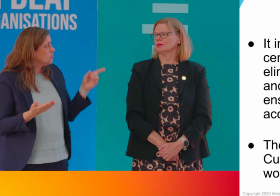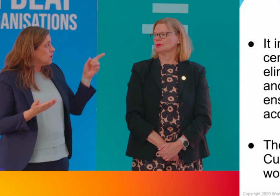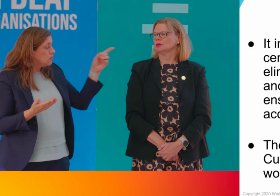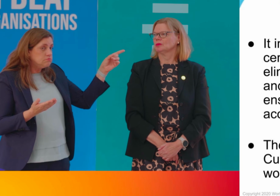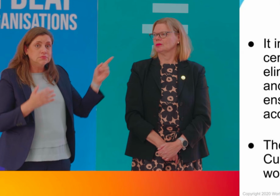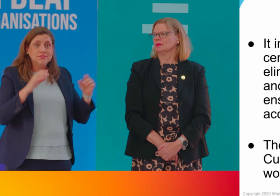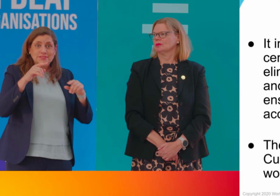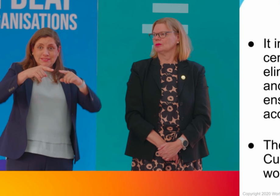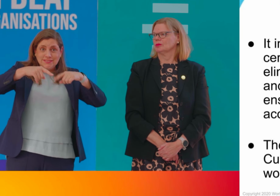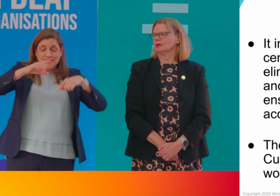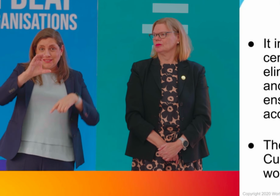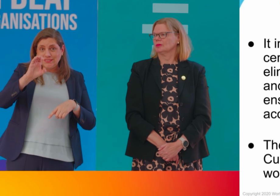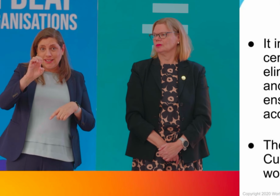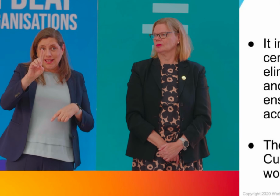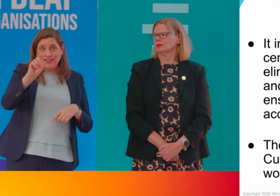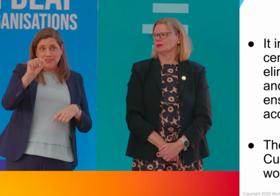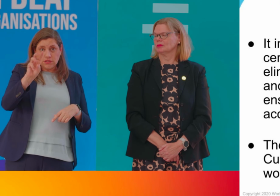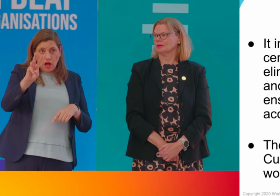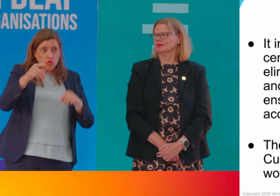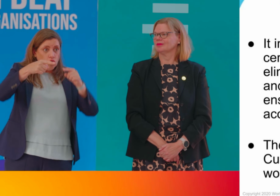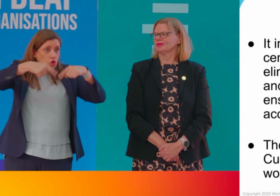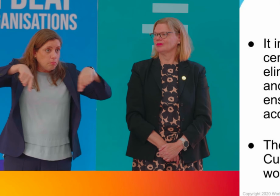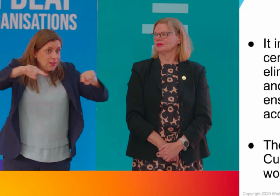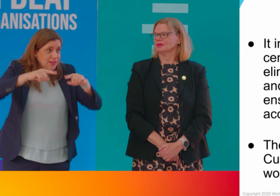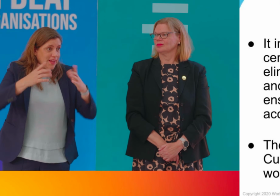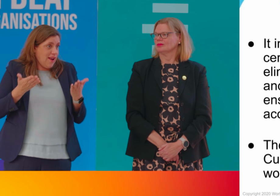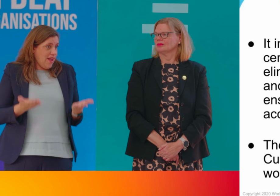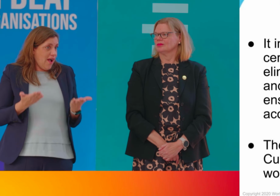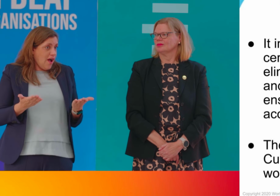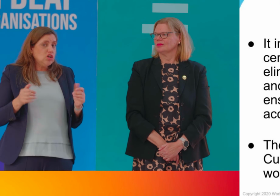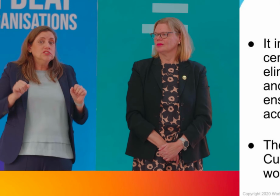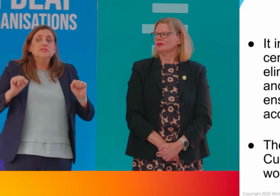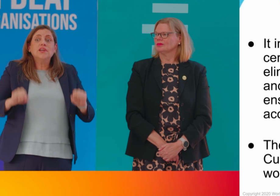substantive equality, amongst others.